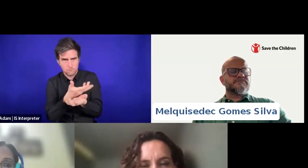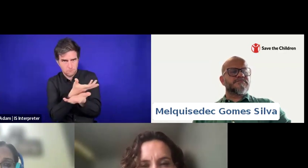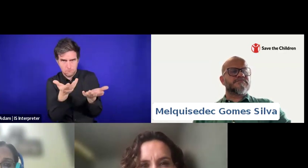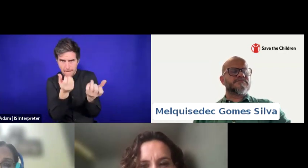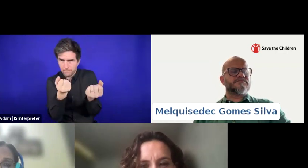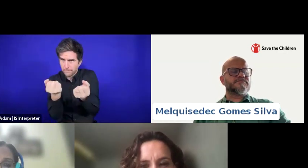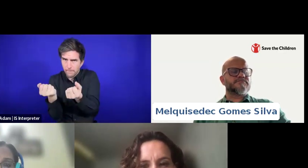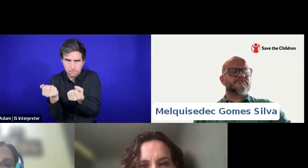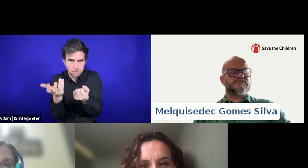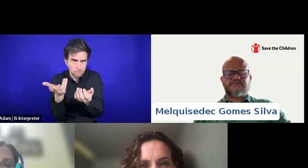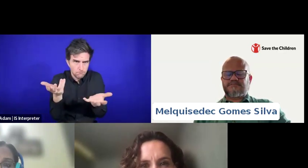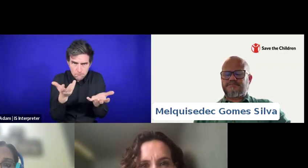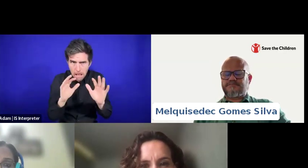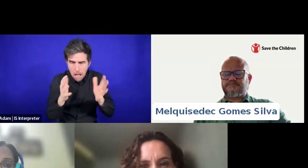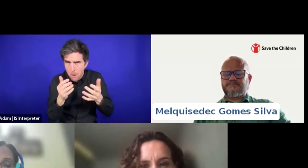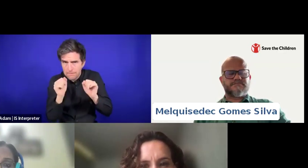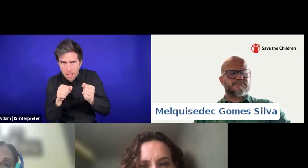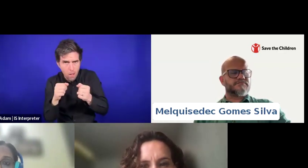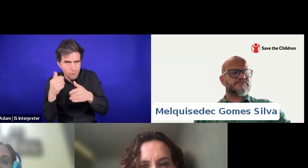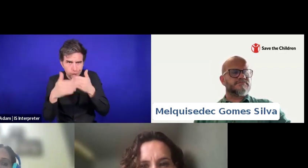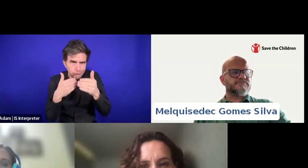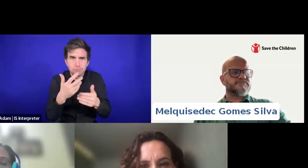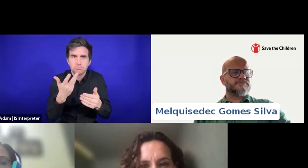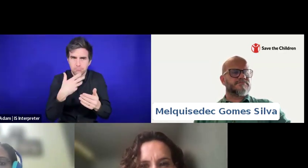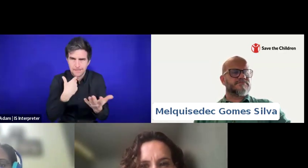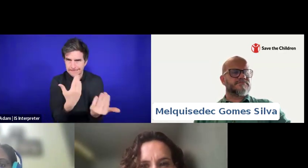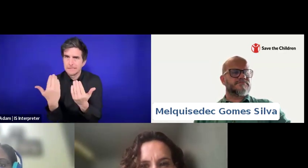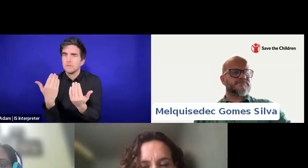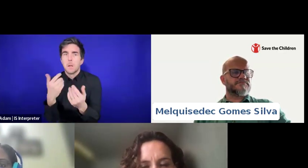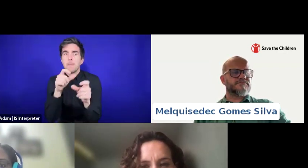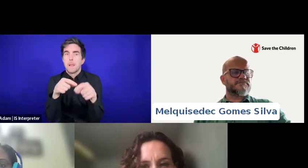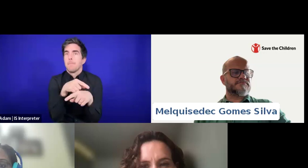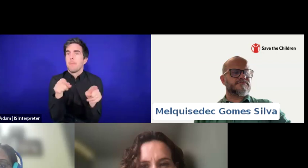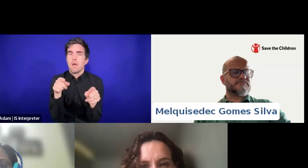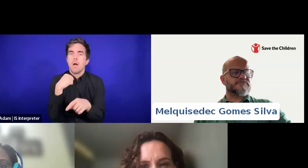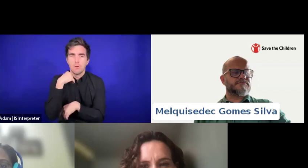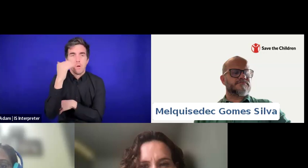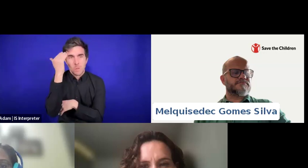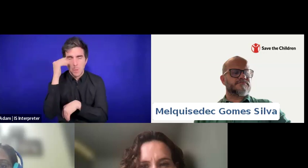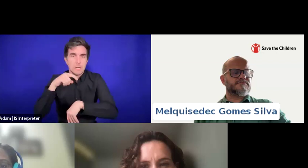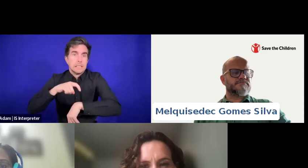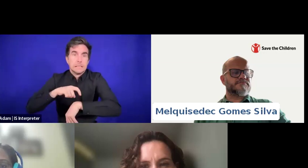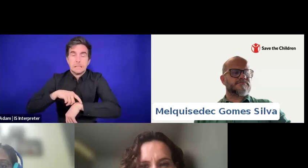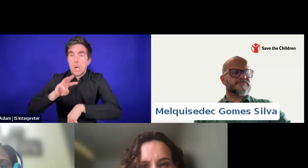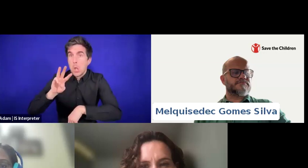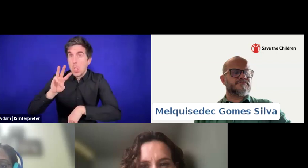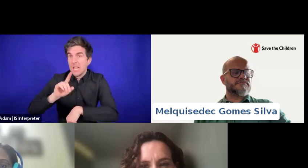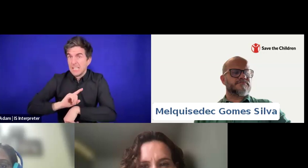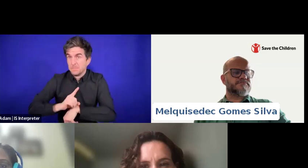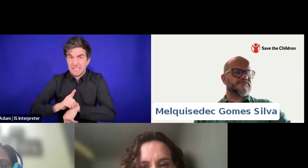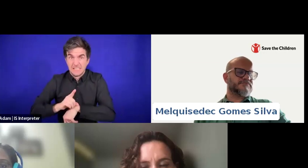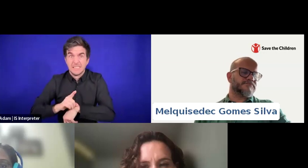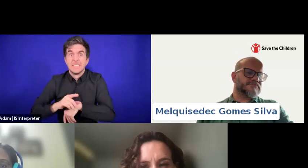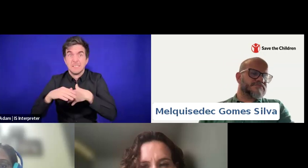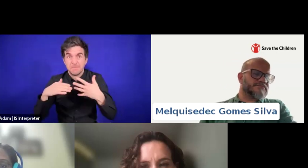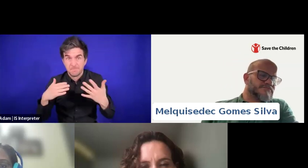minutes to go, and I'm afraid there was one question from Kenyonga in the chat that I'm not sure we're going to have time to address in